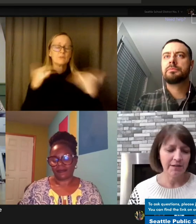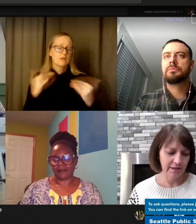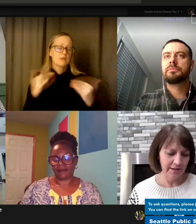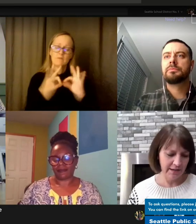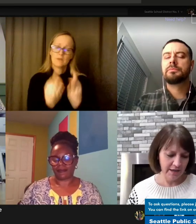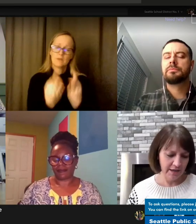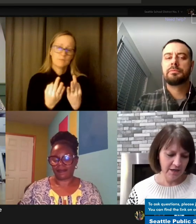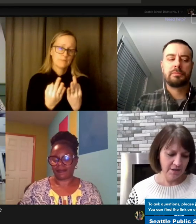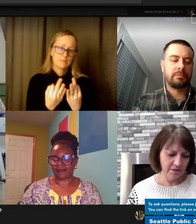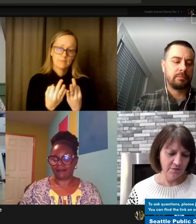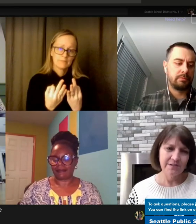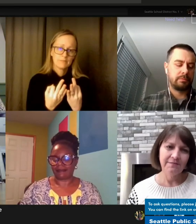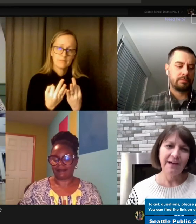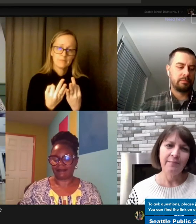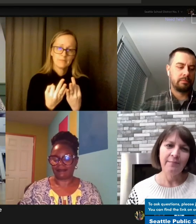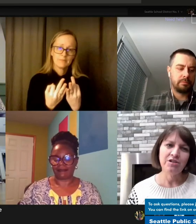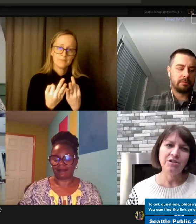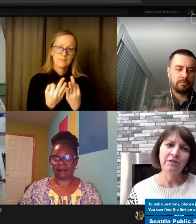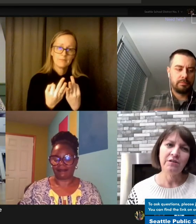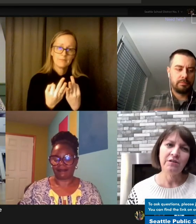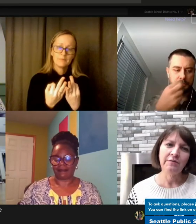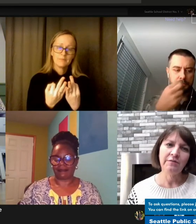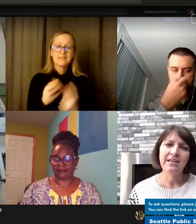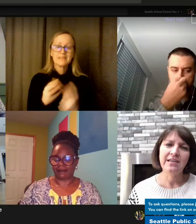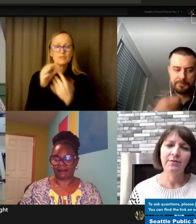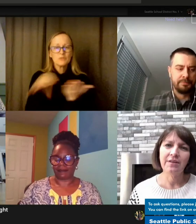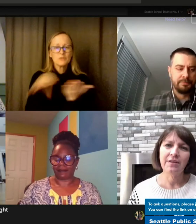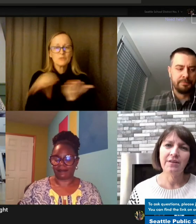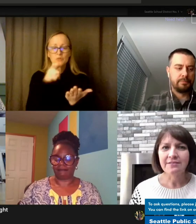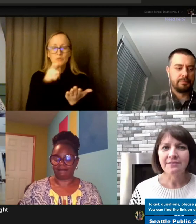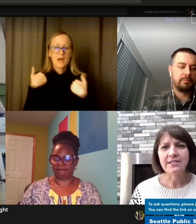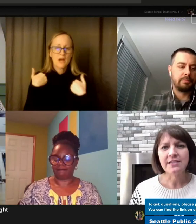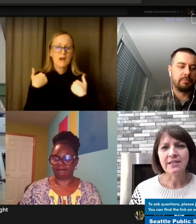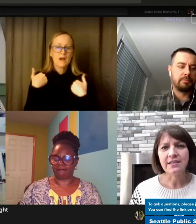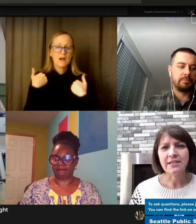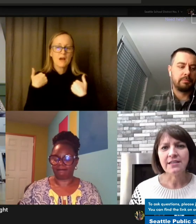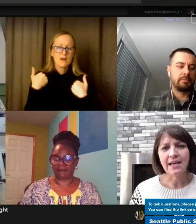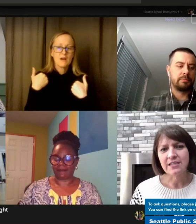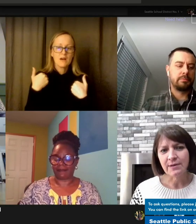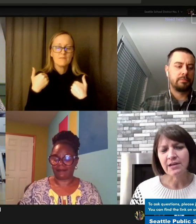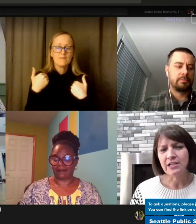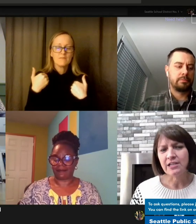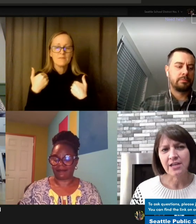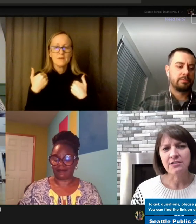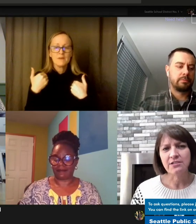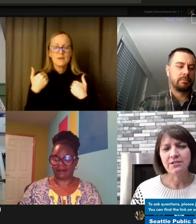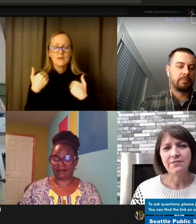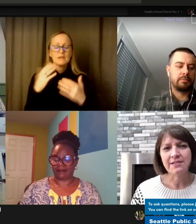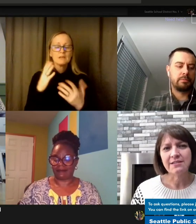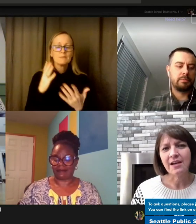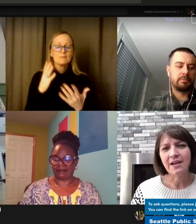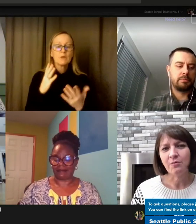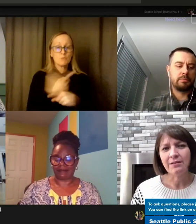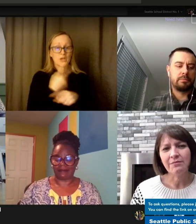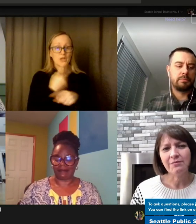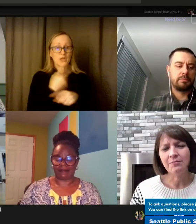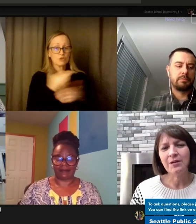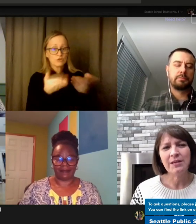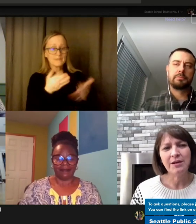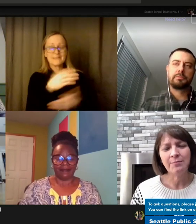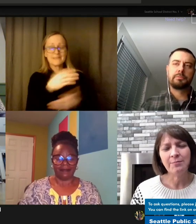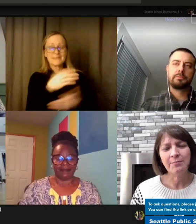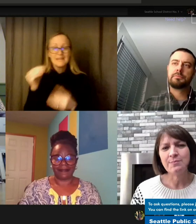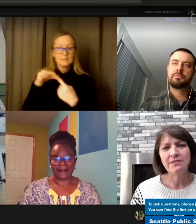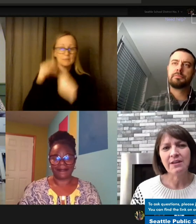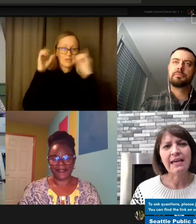particularly students and families who are receiving both EL services and special education services, like, what would be your best